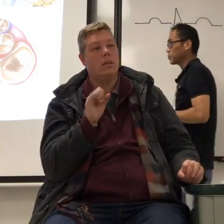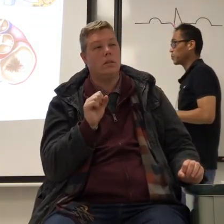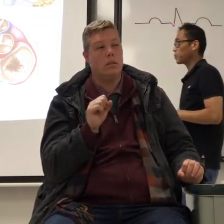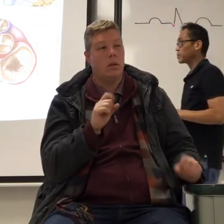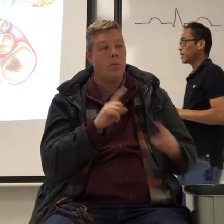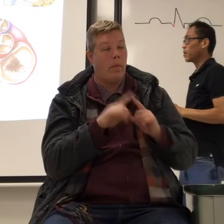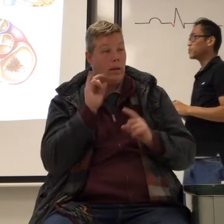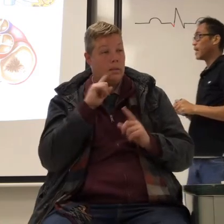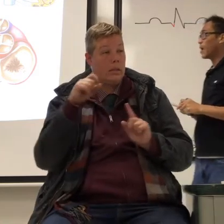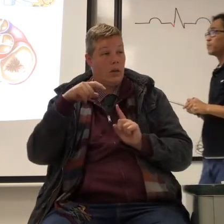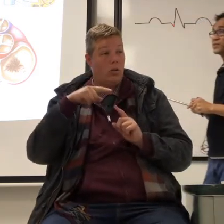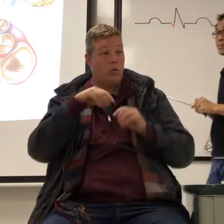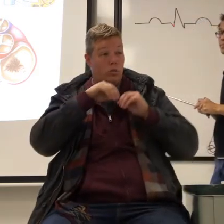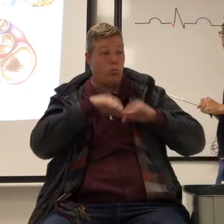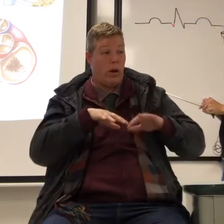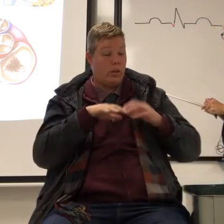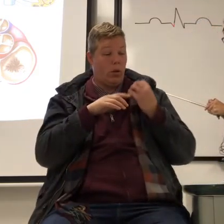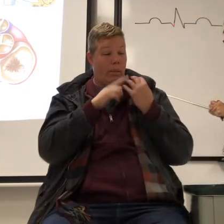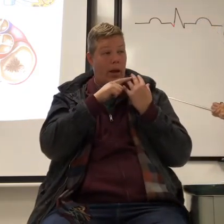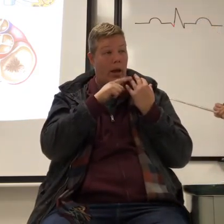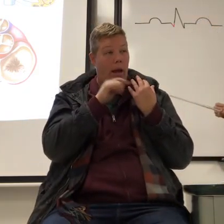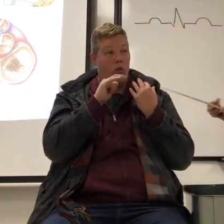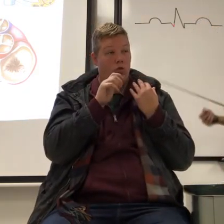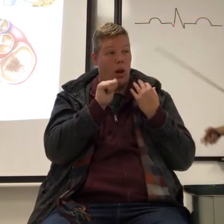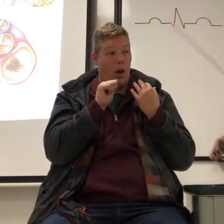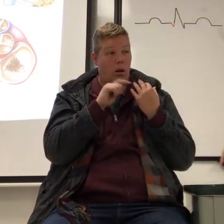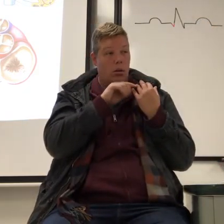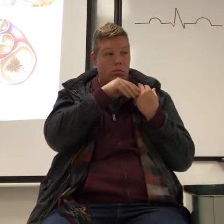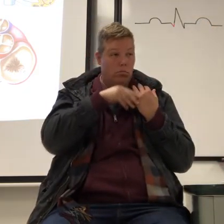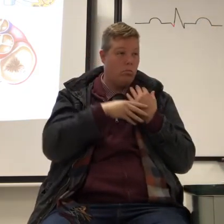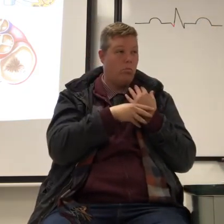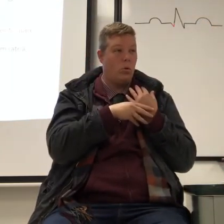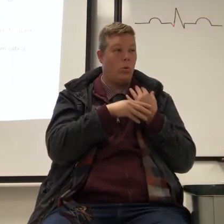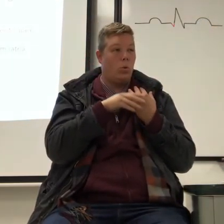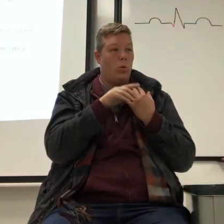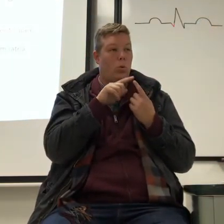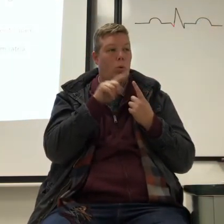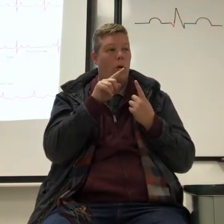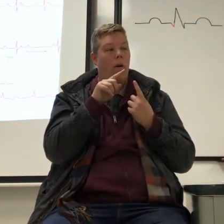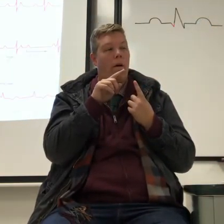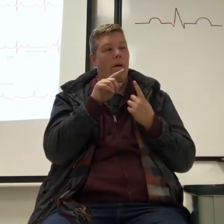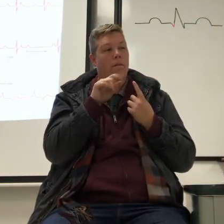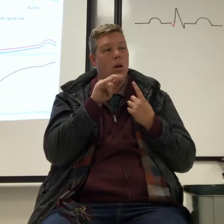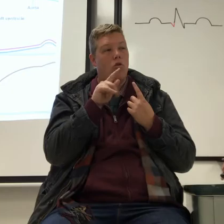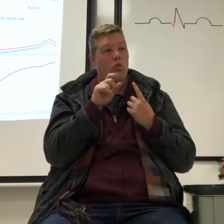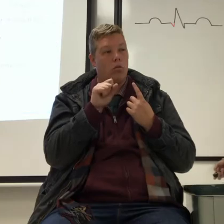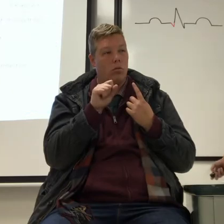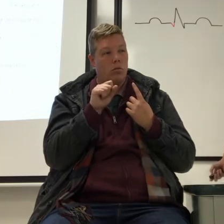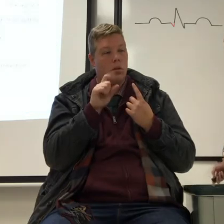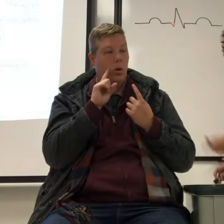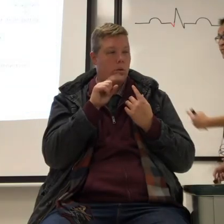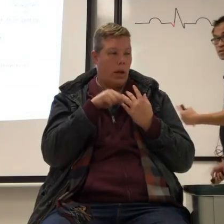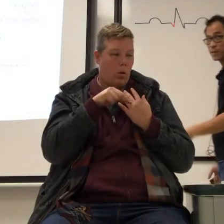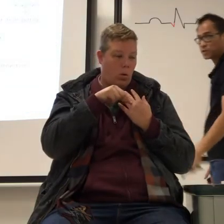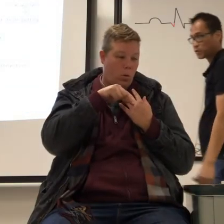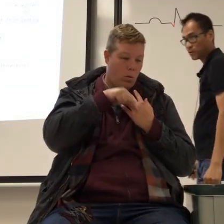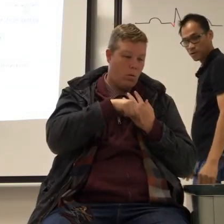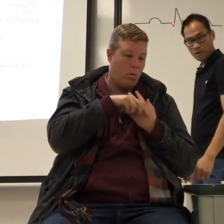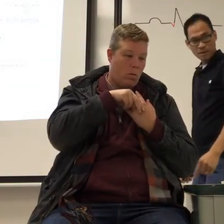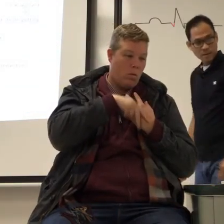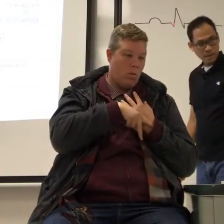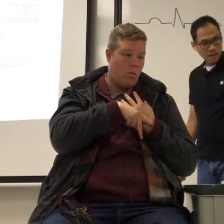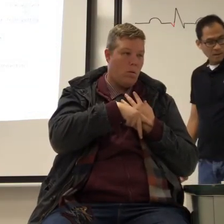the ventricles, it goes down the septum first. Right? Something I've noticed after many years of staring at this